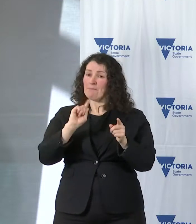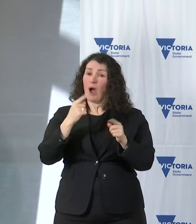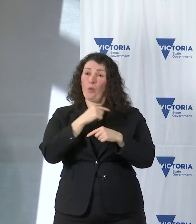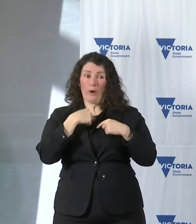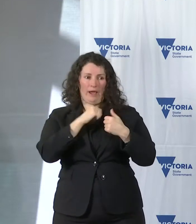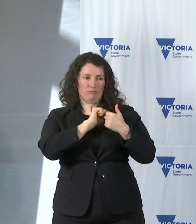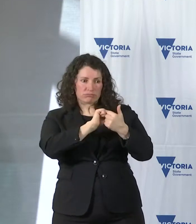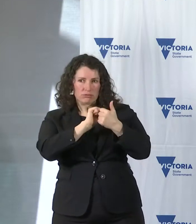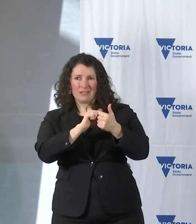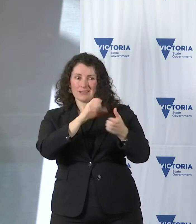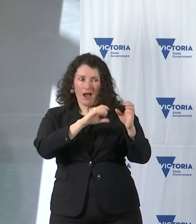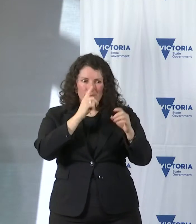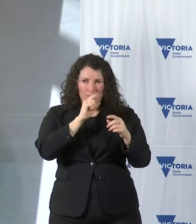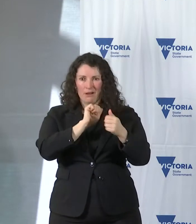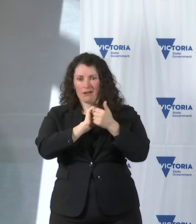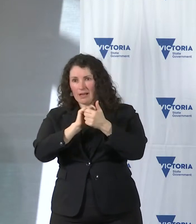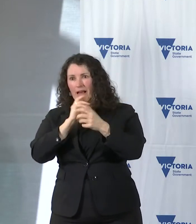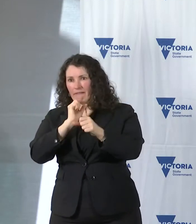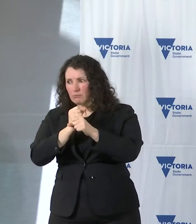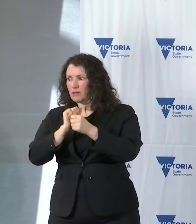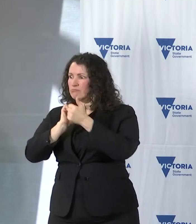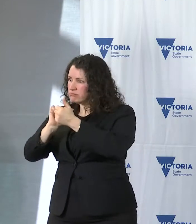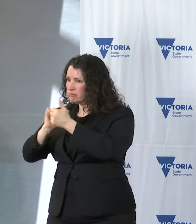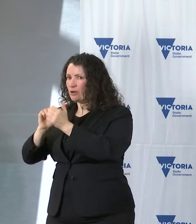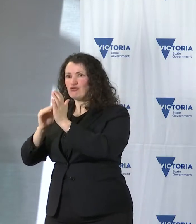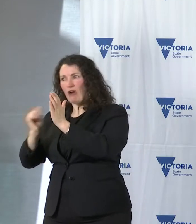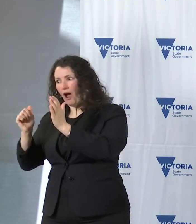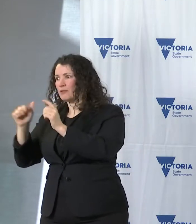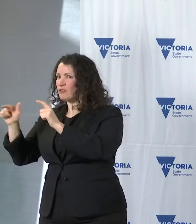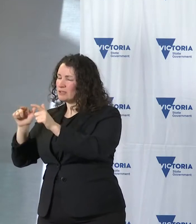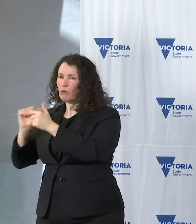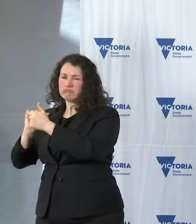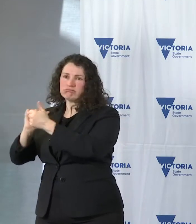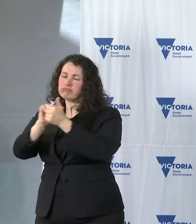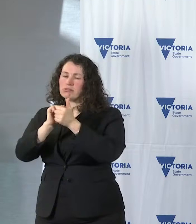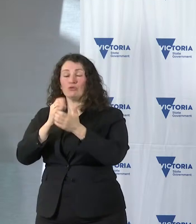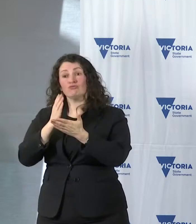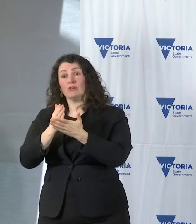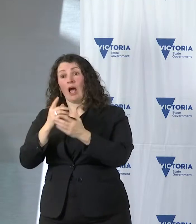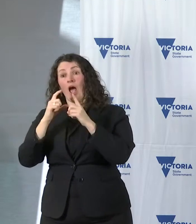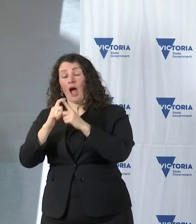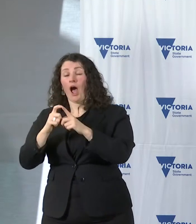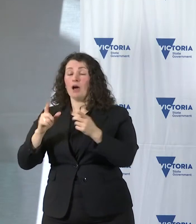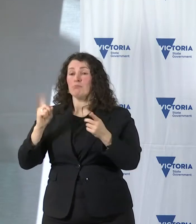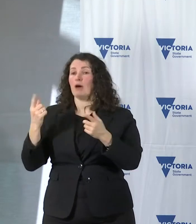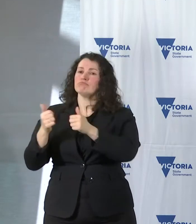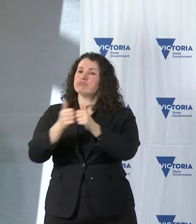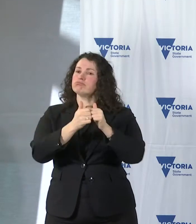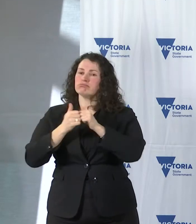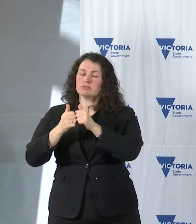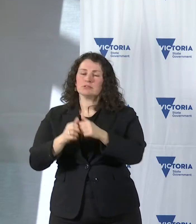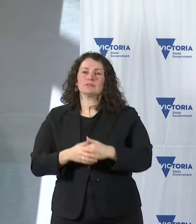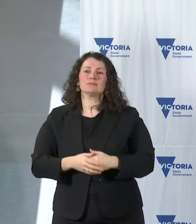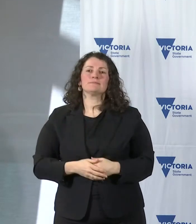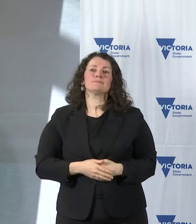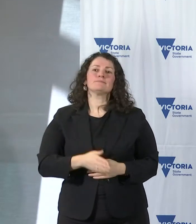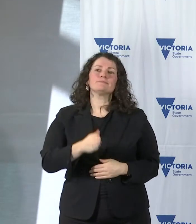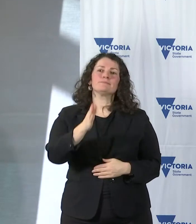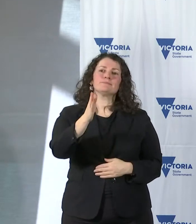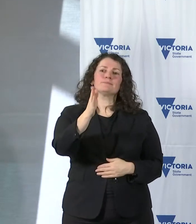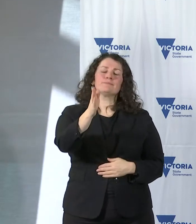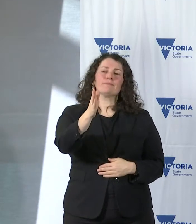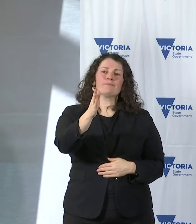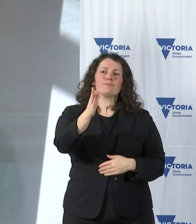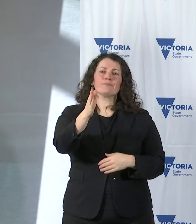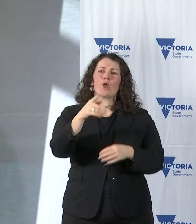date. I understand police, have been using number plate recognition technology rather than setting up roadblocks on the